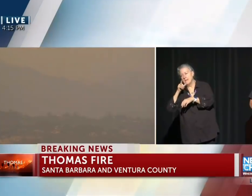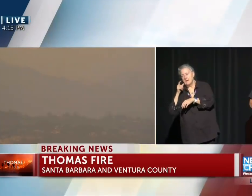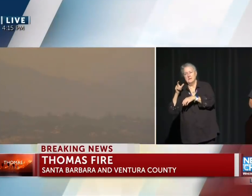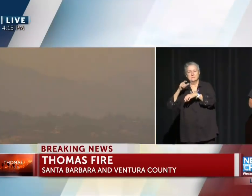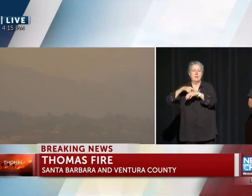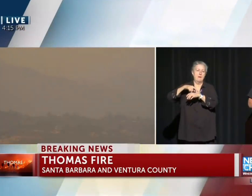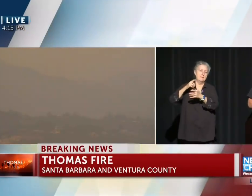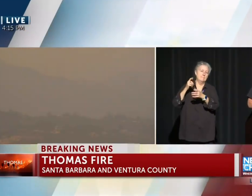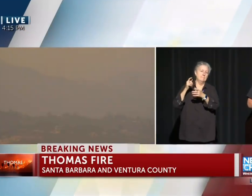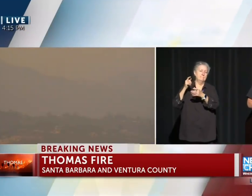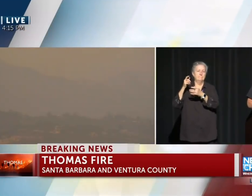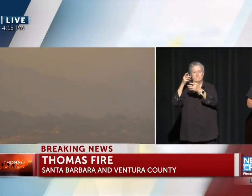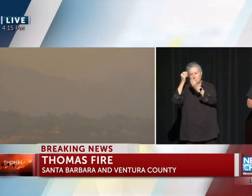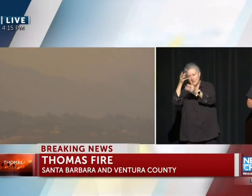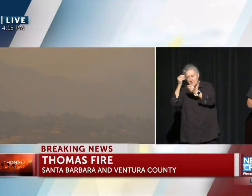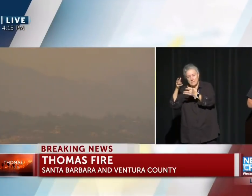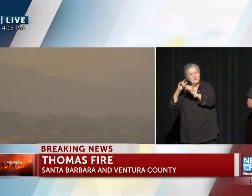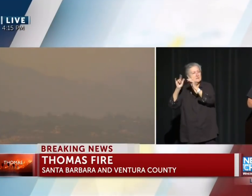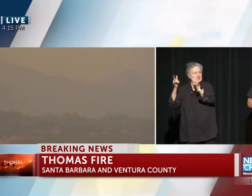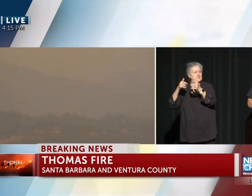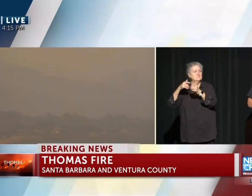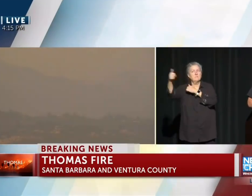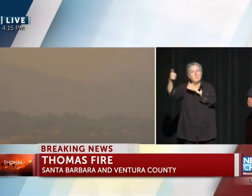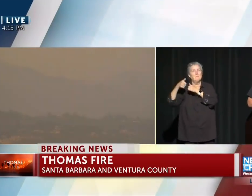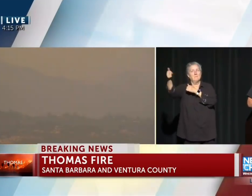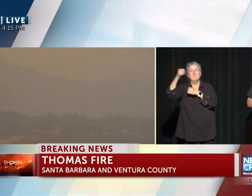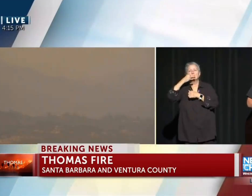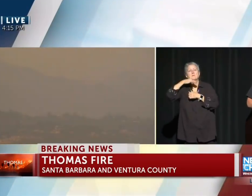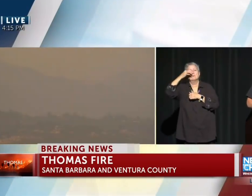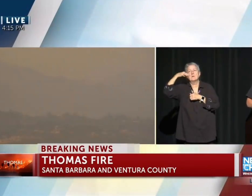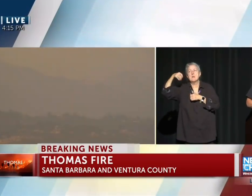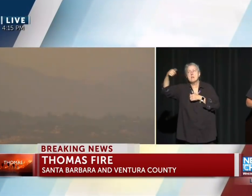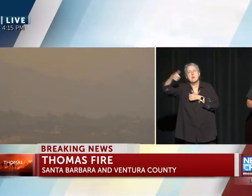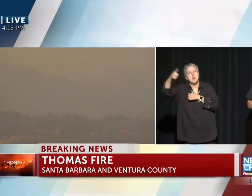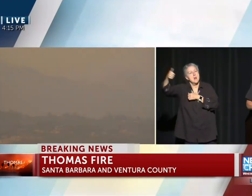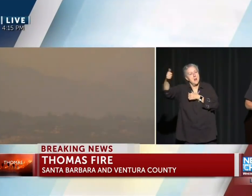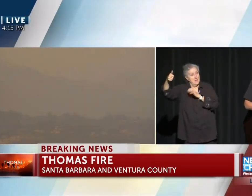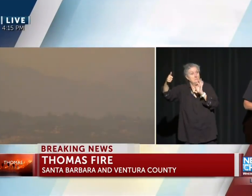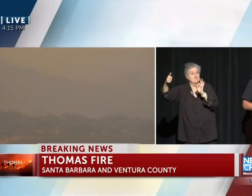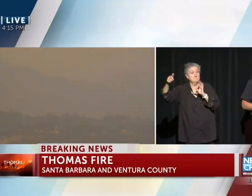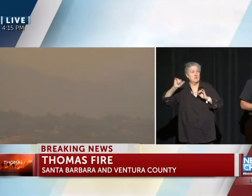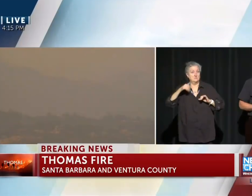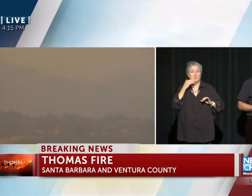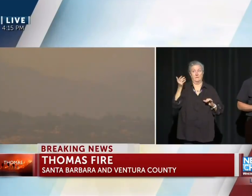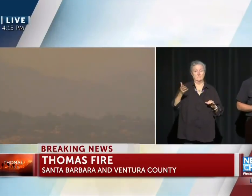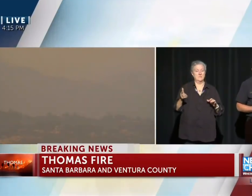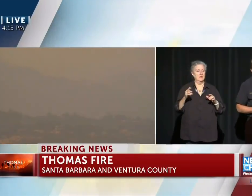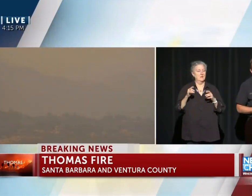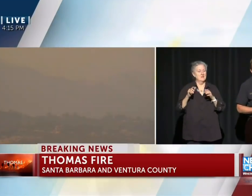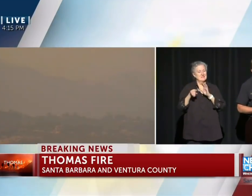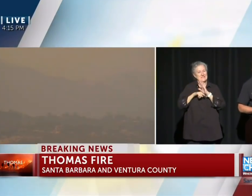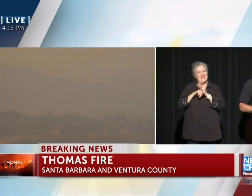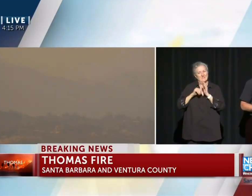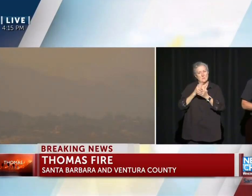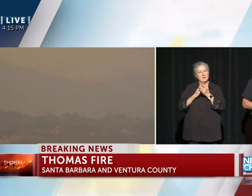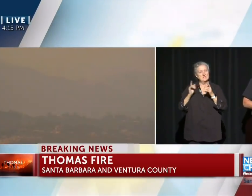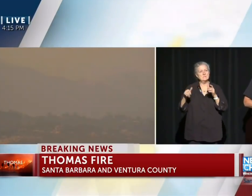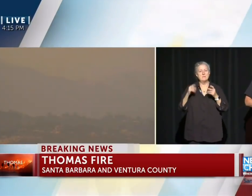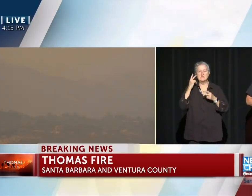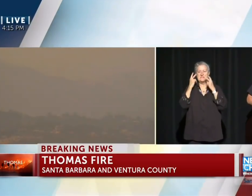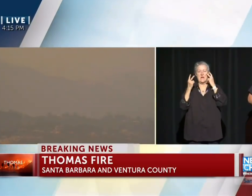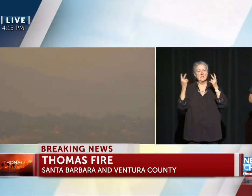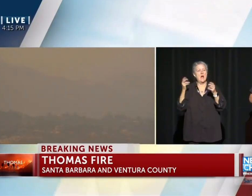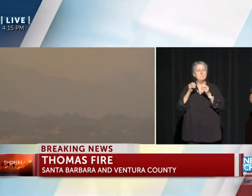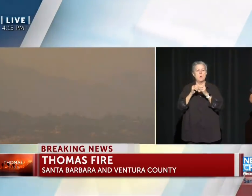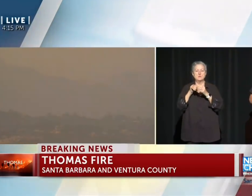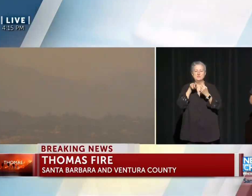and all those things. Supply, logistical support. That's a good thing. The downside is that you're probably going to see a